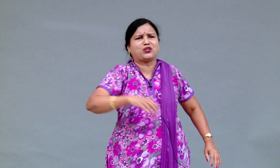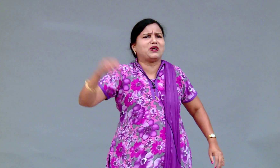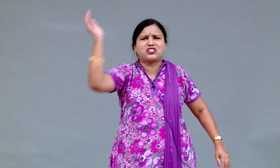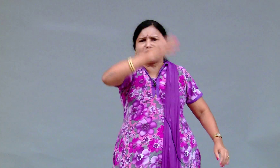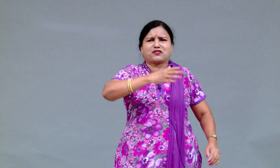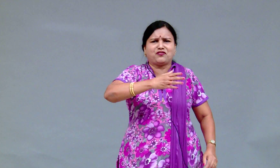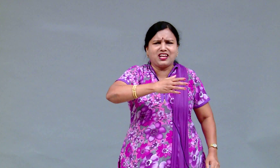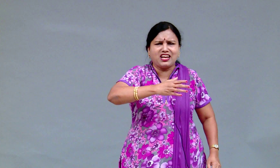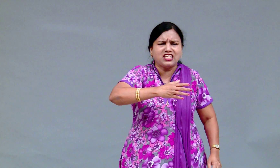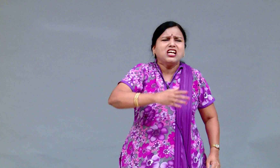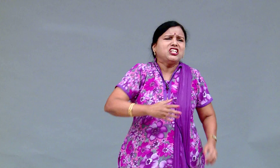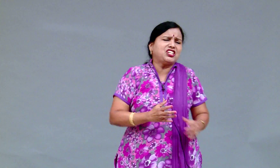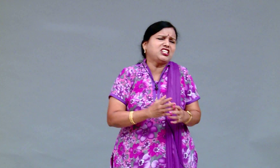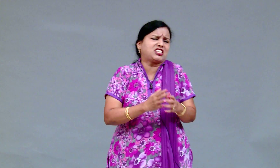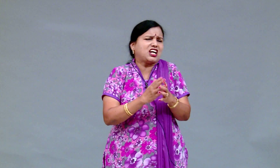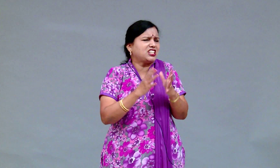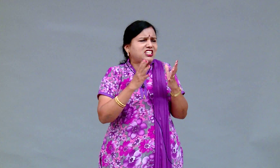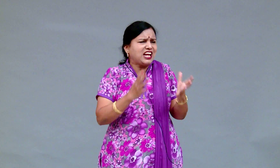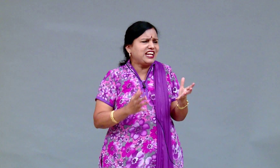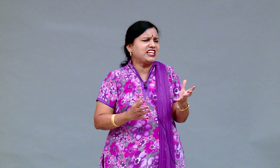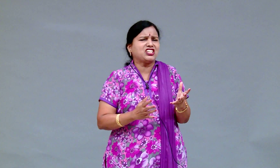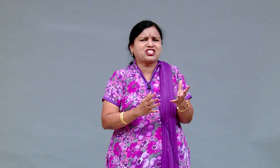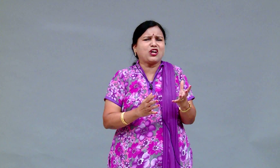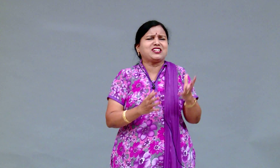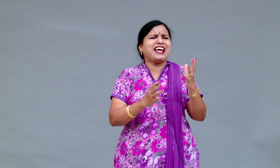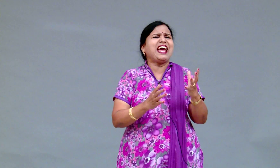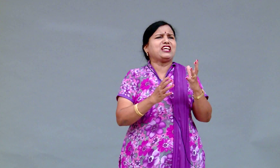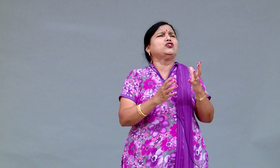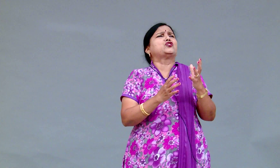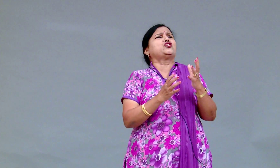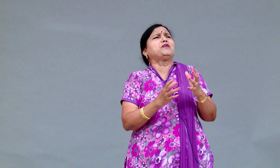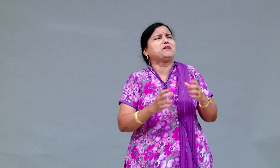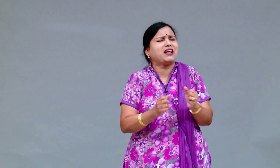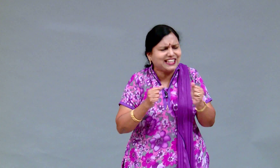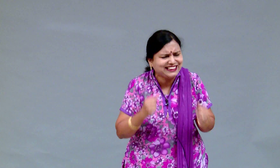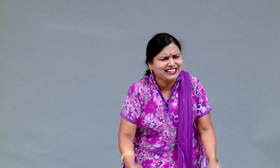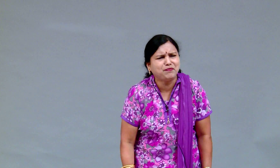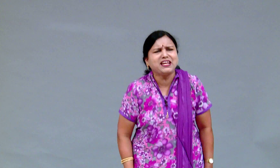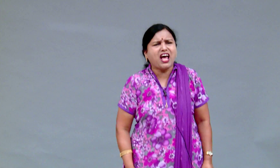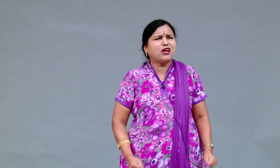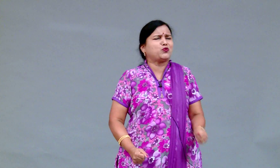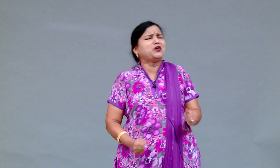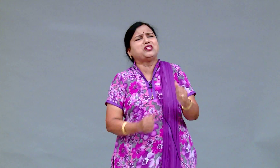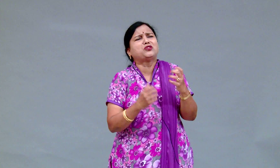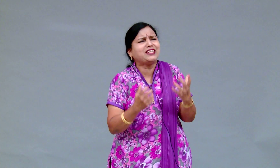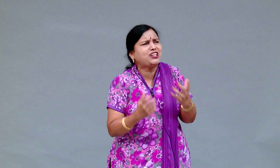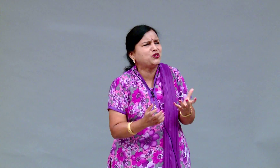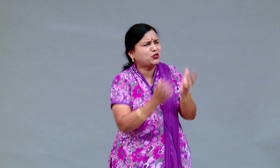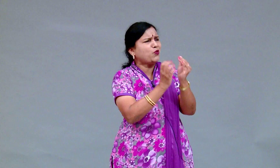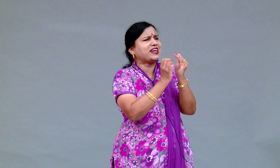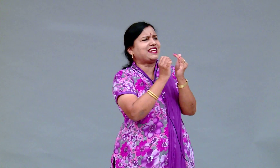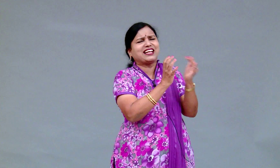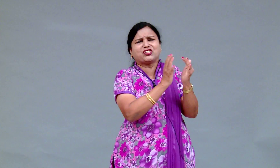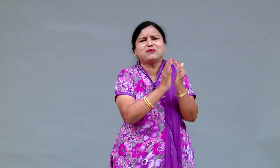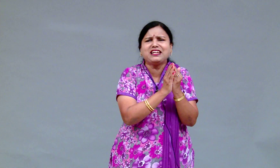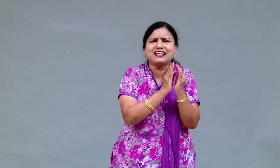while she was flying. She started yelling and shouting, "Hey, you stupid monkey, let me out. What do you think you're doing catching me like